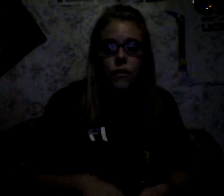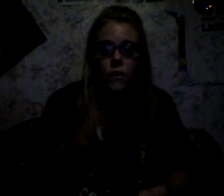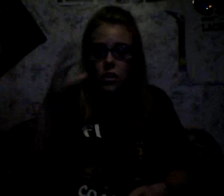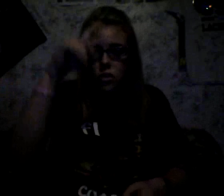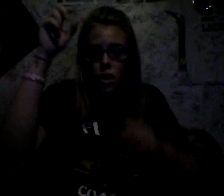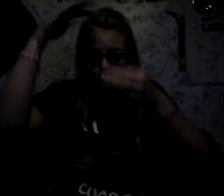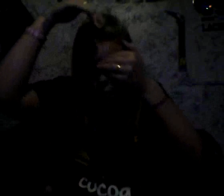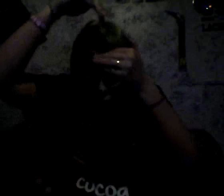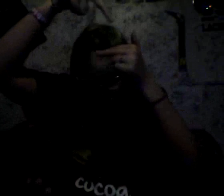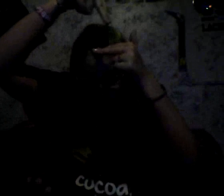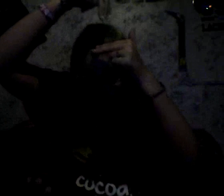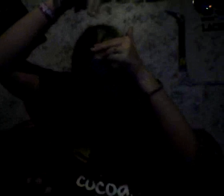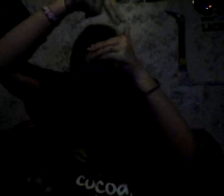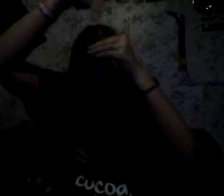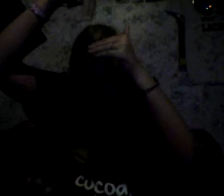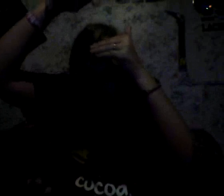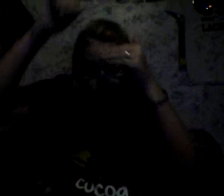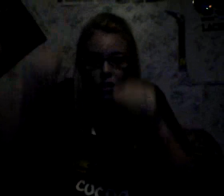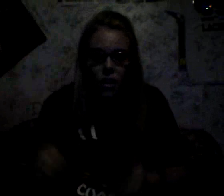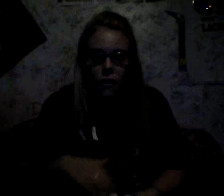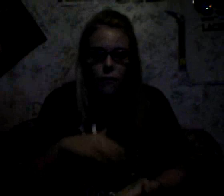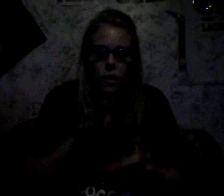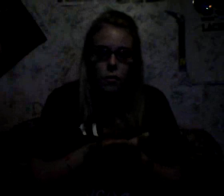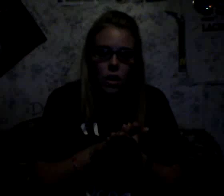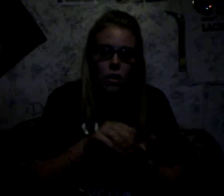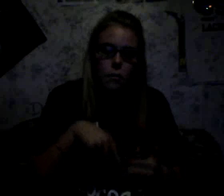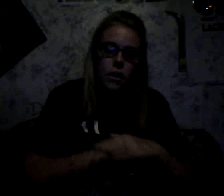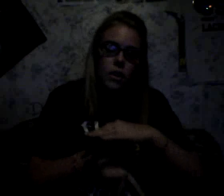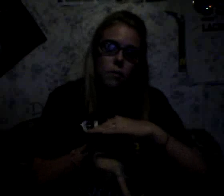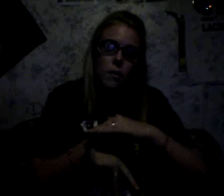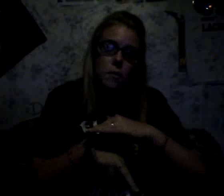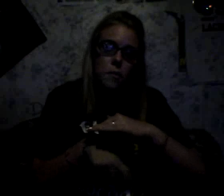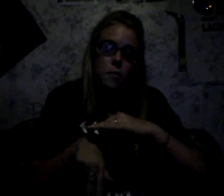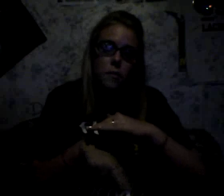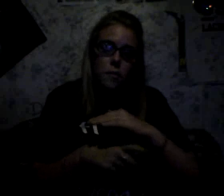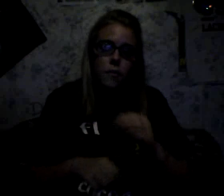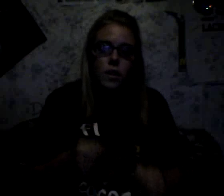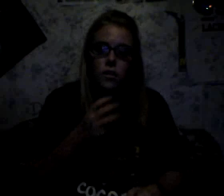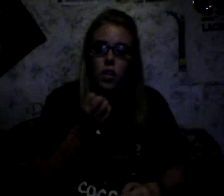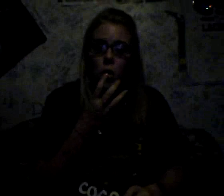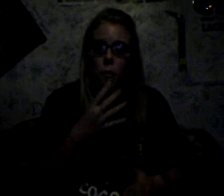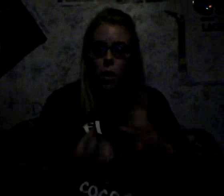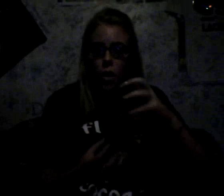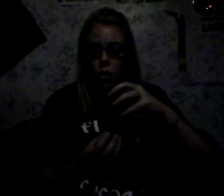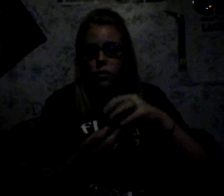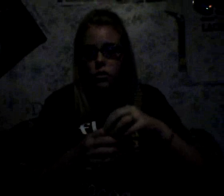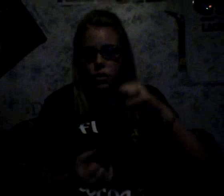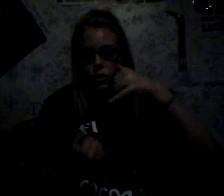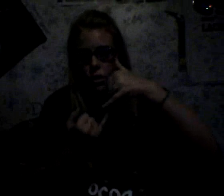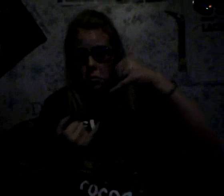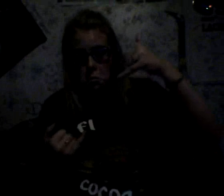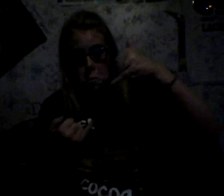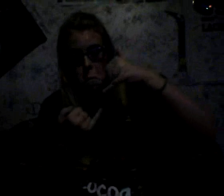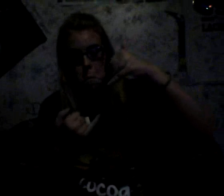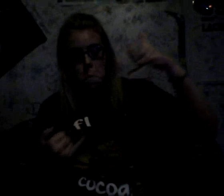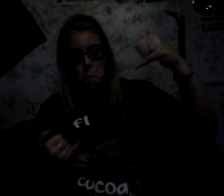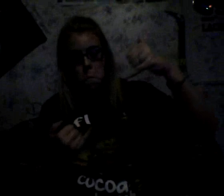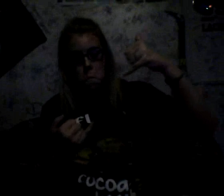I shot above my head. Sock hop beneath my bed. Disco ball, it's just hanging by a